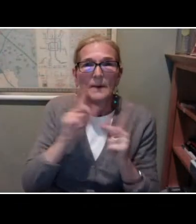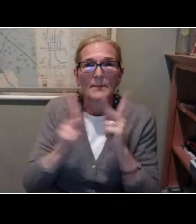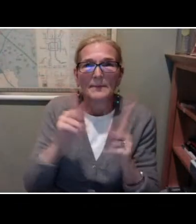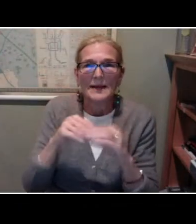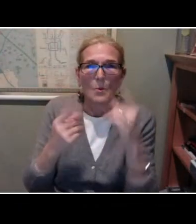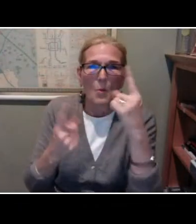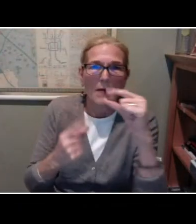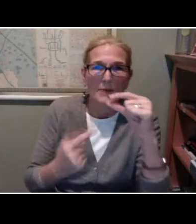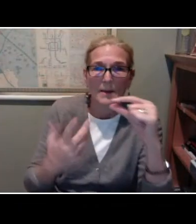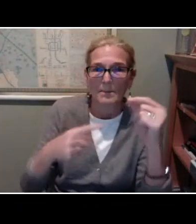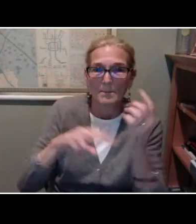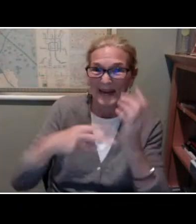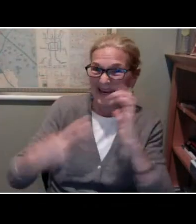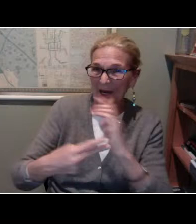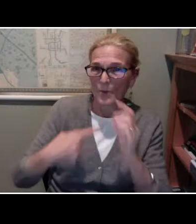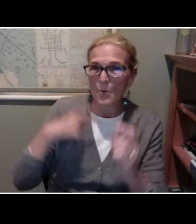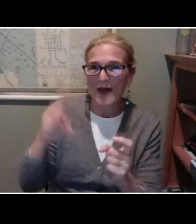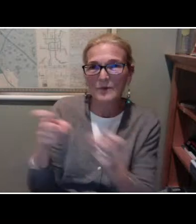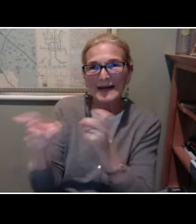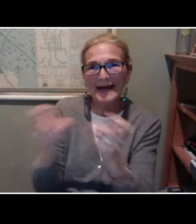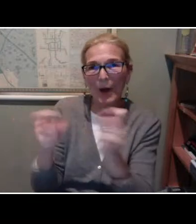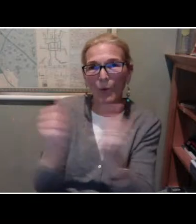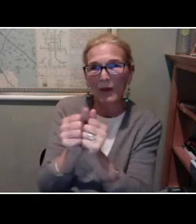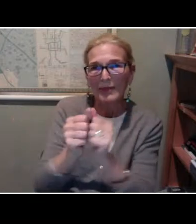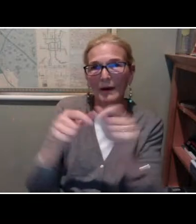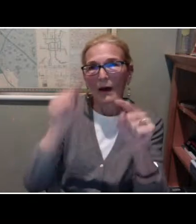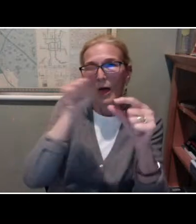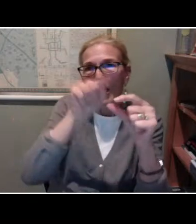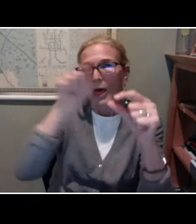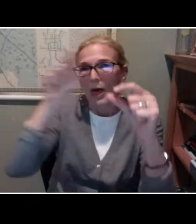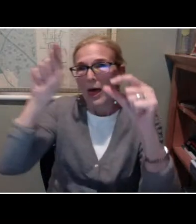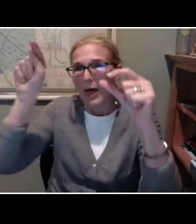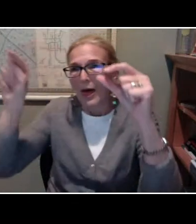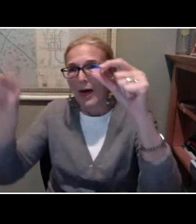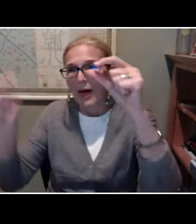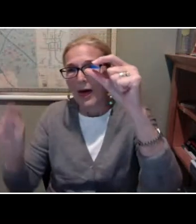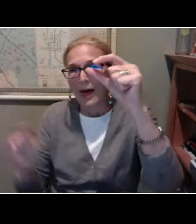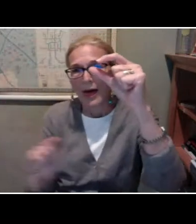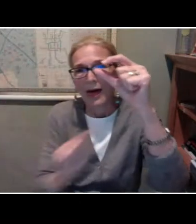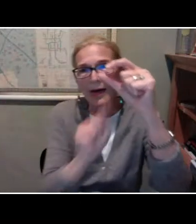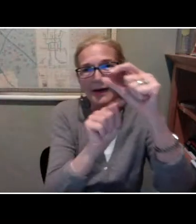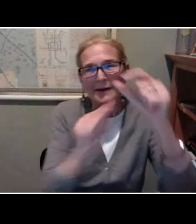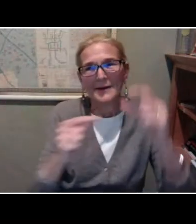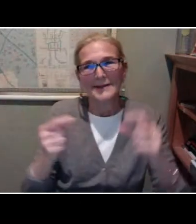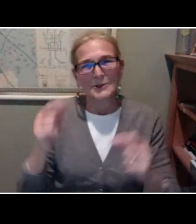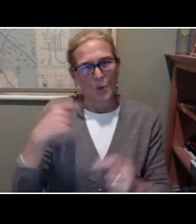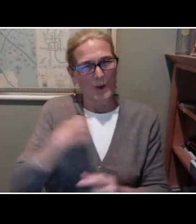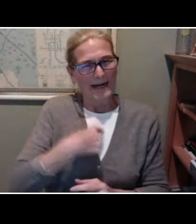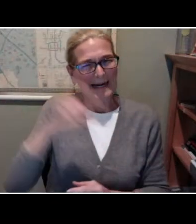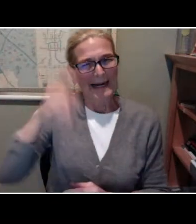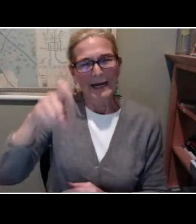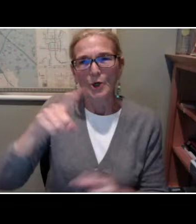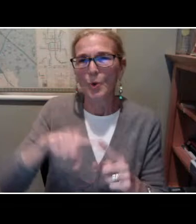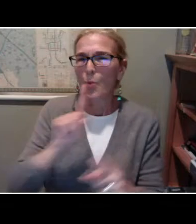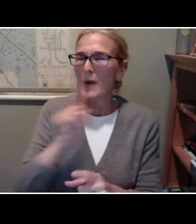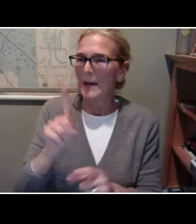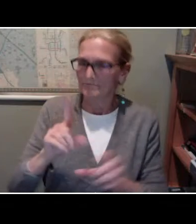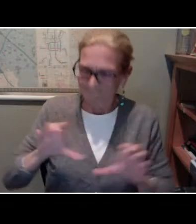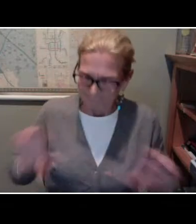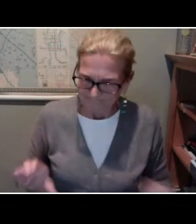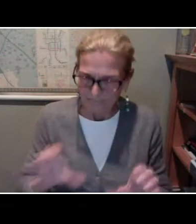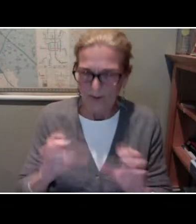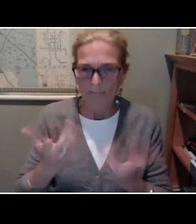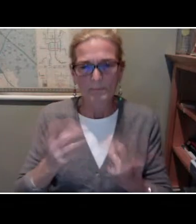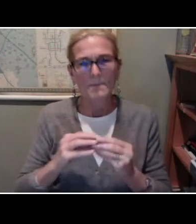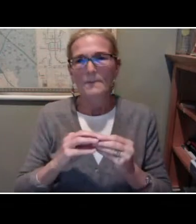There might be that one spot where deaf people are allowed to have a role. So as deaf community members, we're